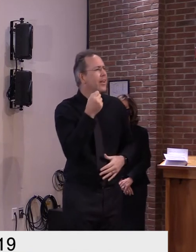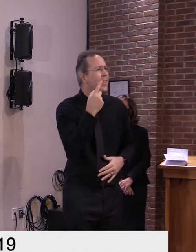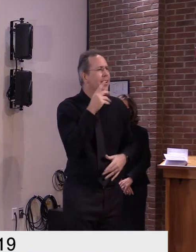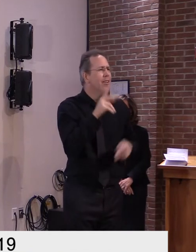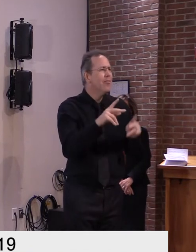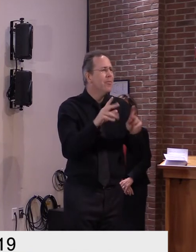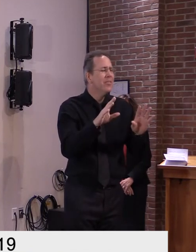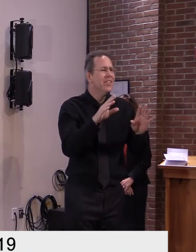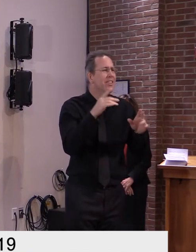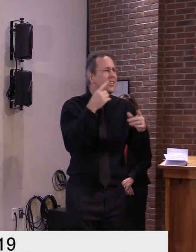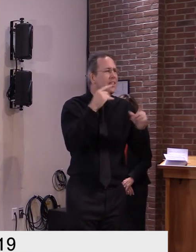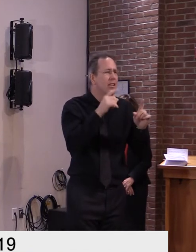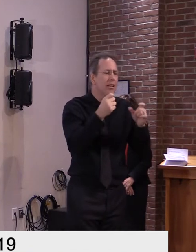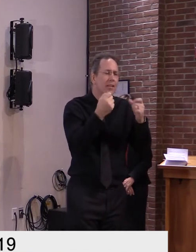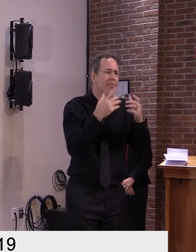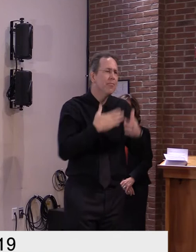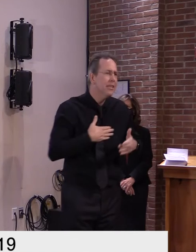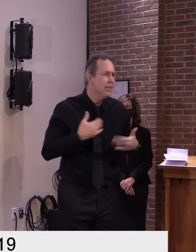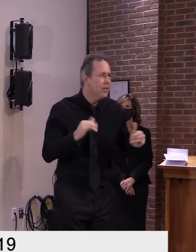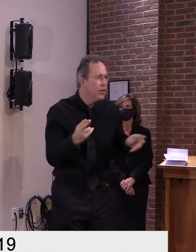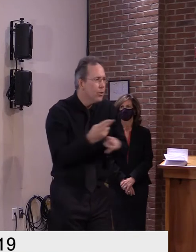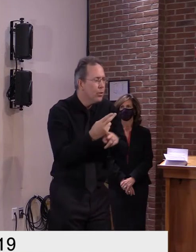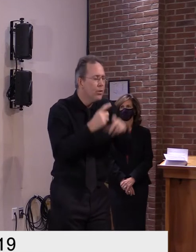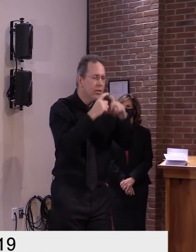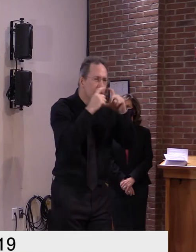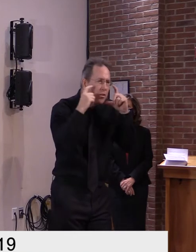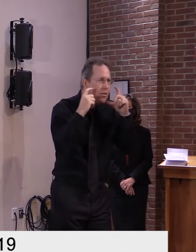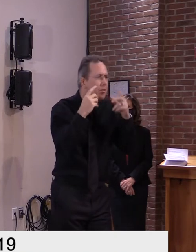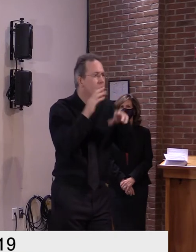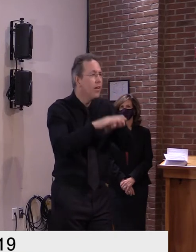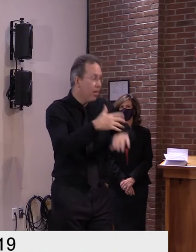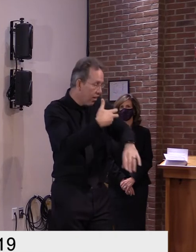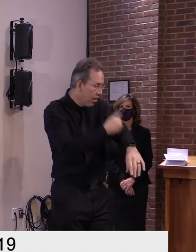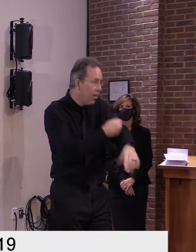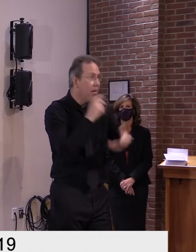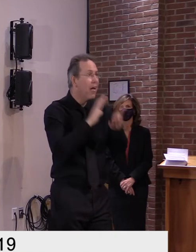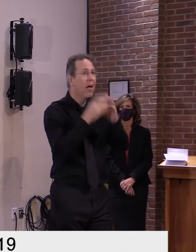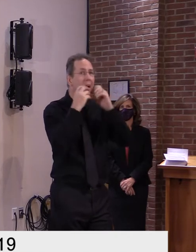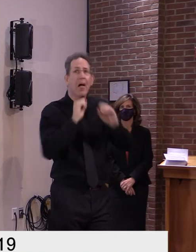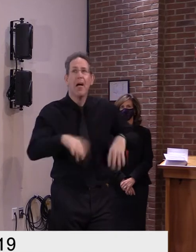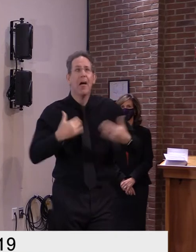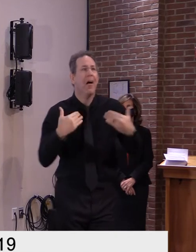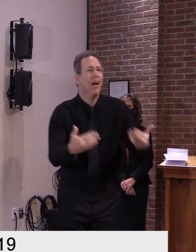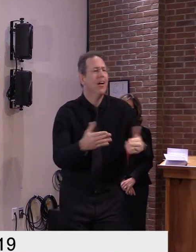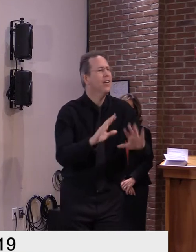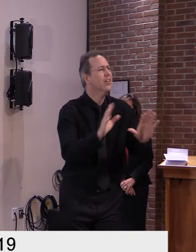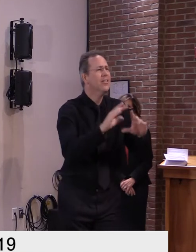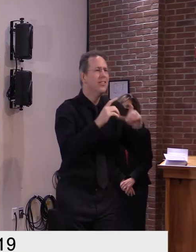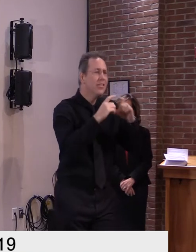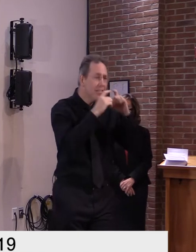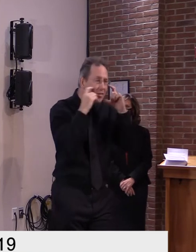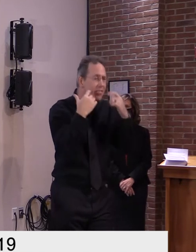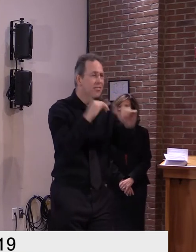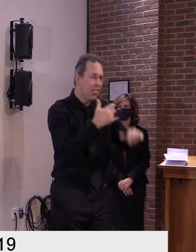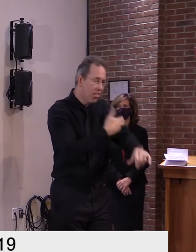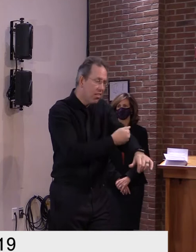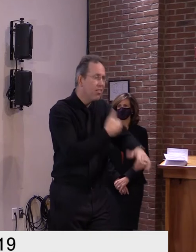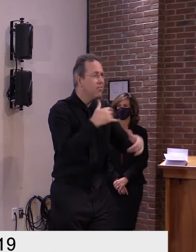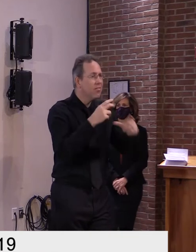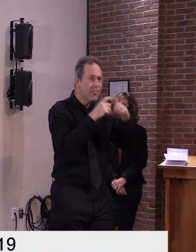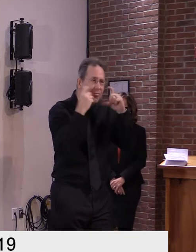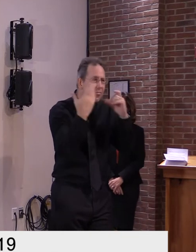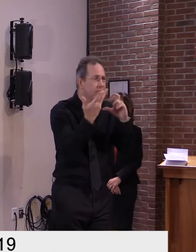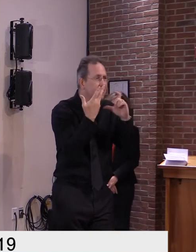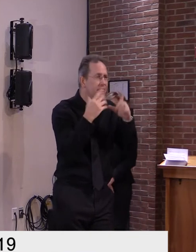Even if you just have your shot, you're going to need to wear your mask. You need to stay physically separated. You need to wash your hands. You need to stay away from others when